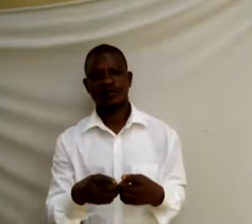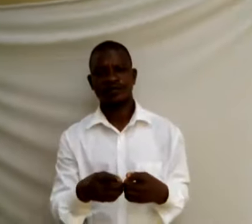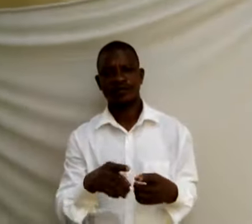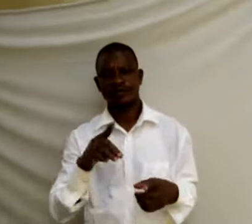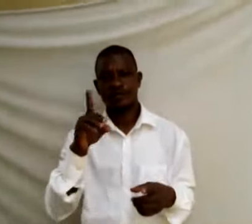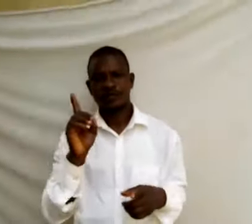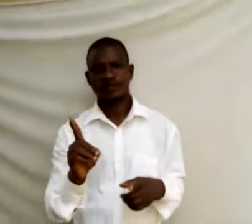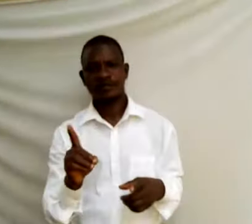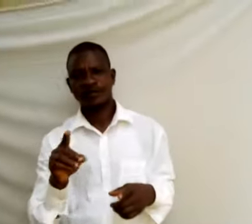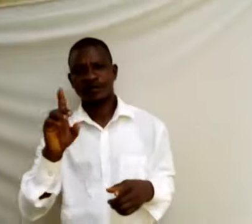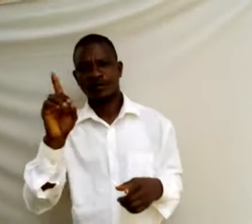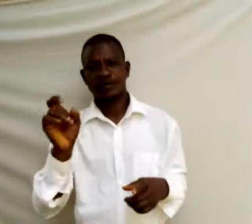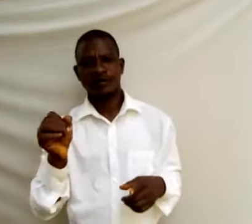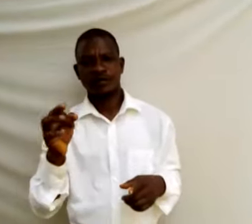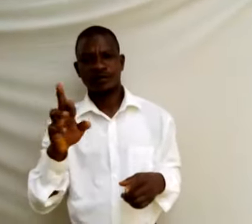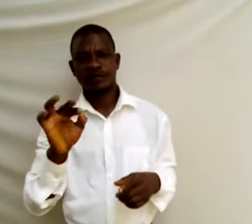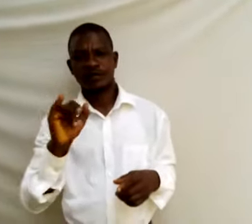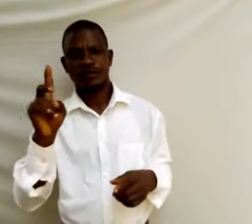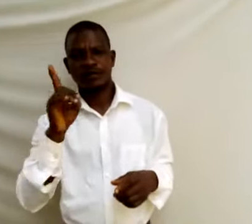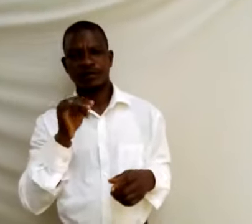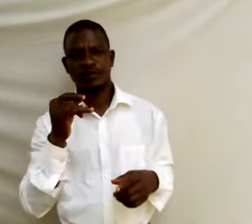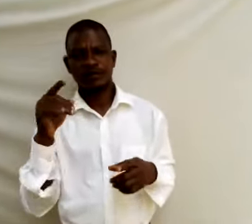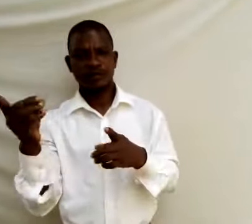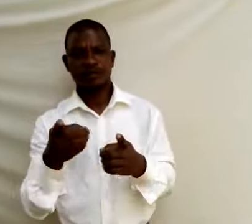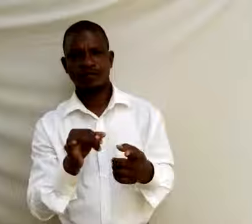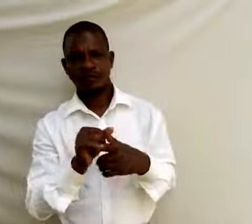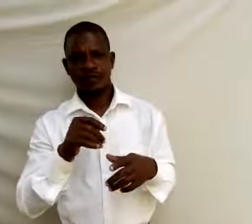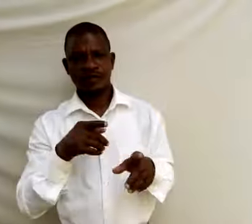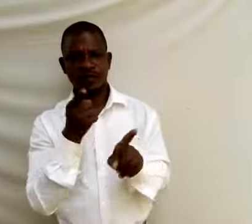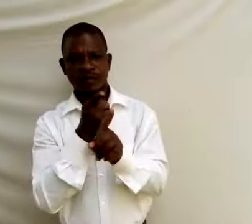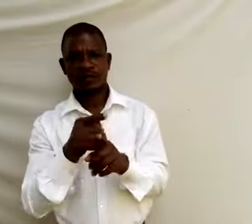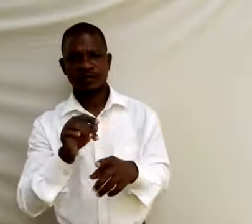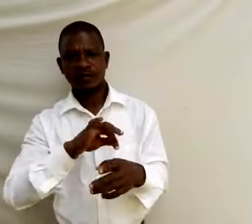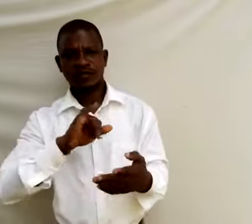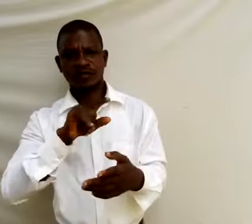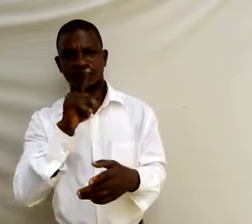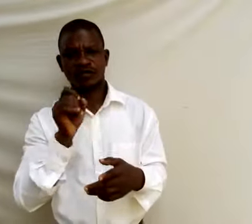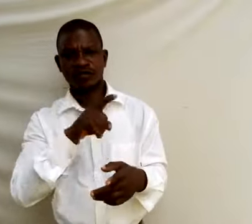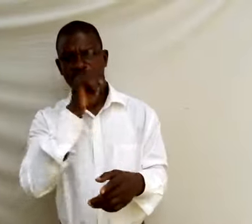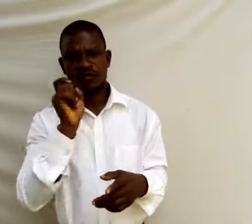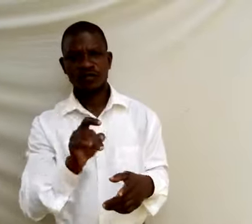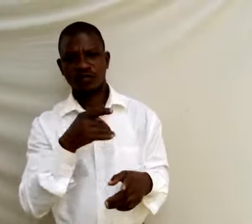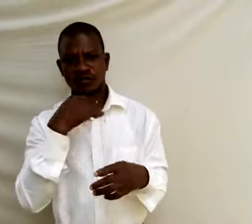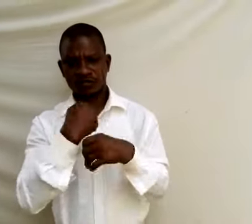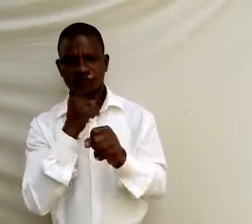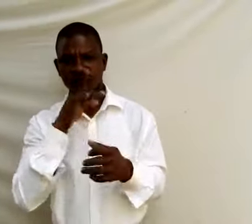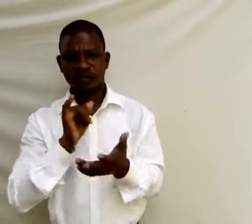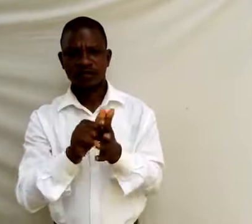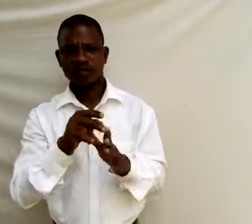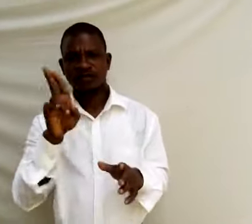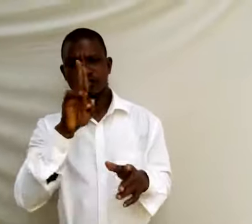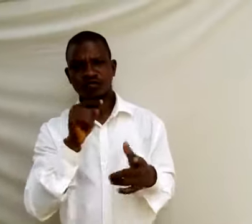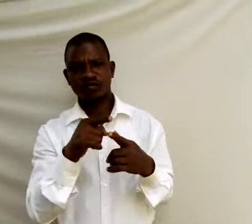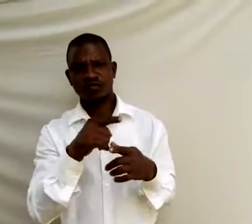D. Derived demand. In answering such question, ensure that you use the